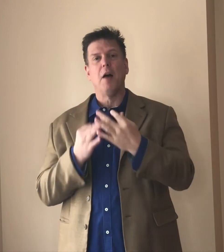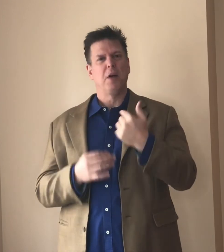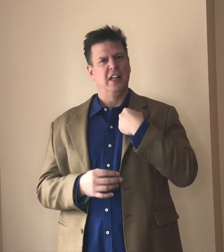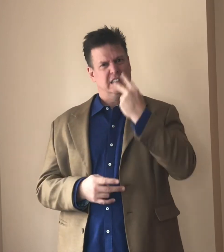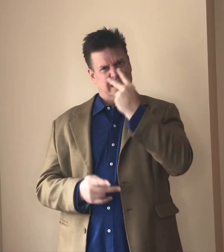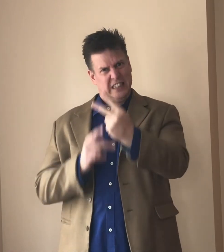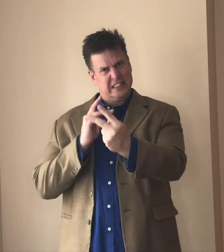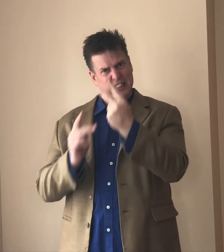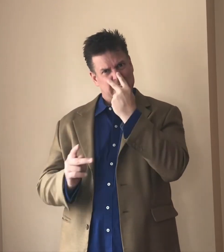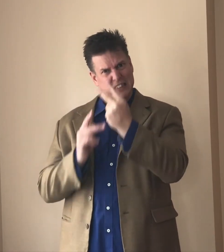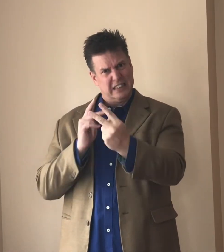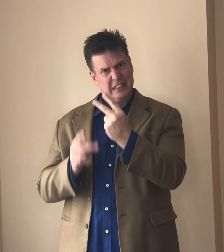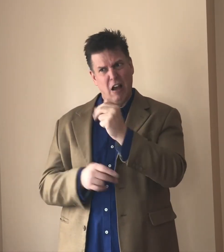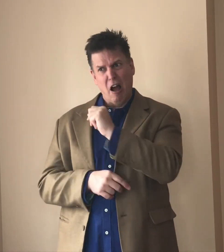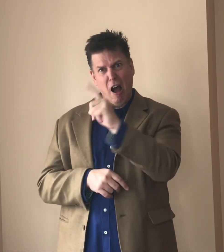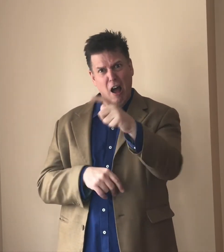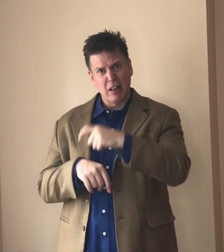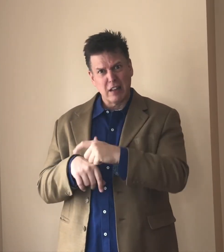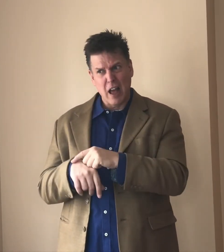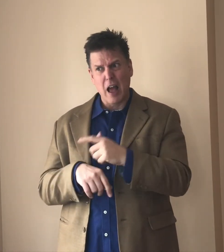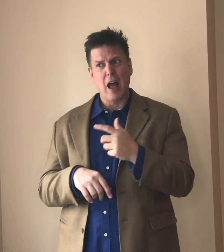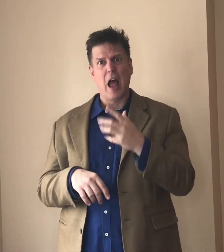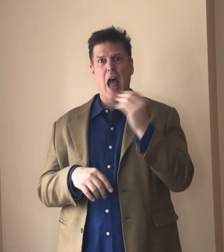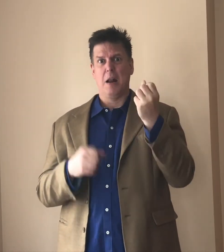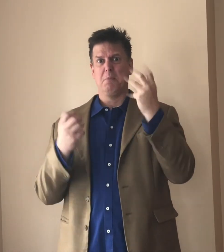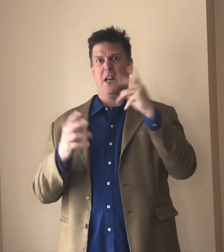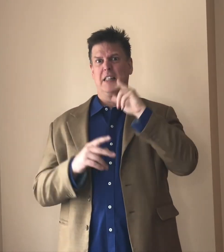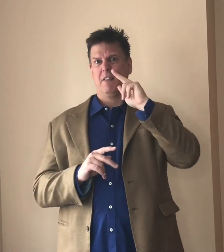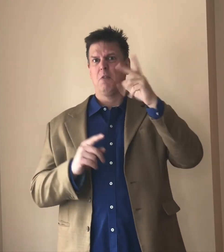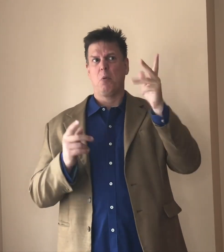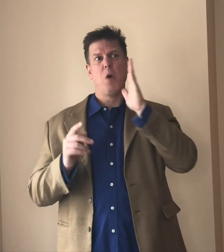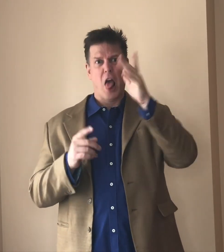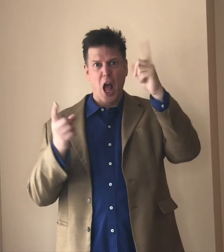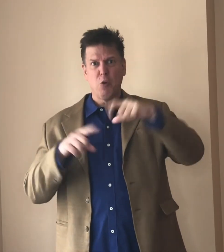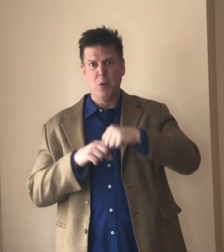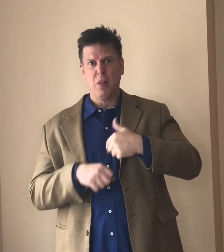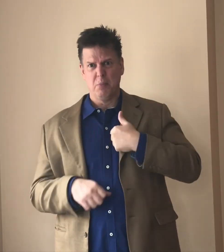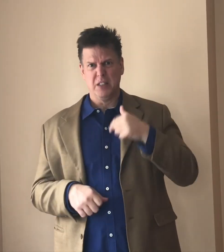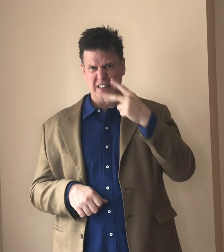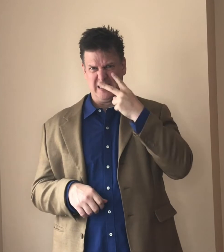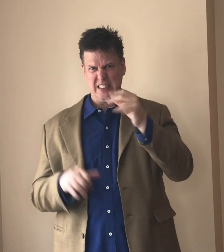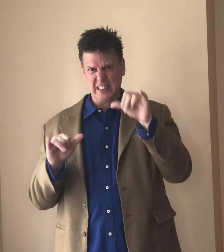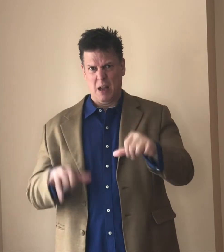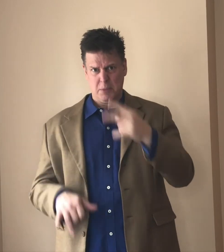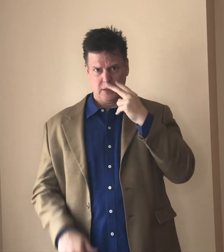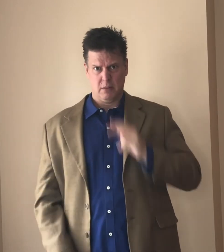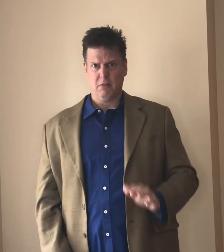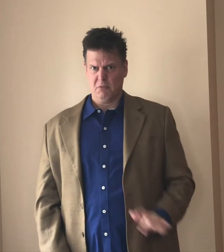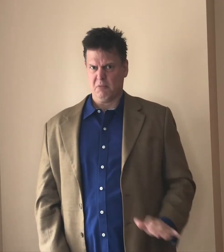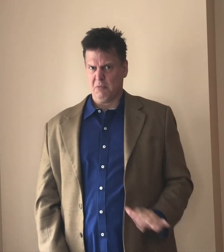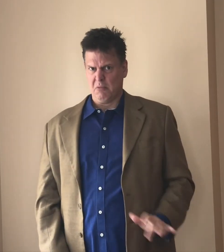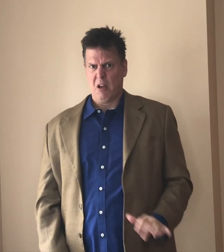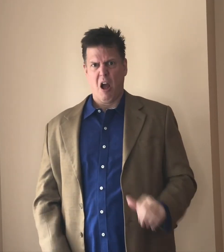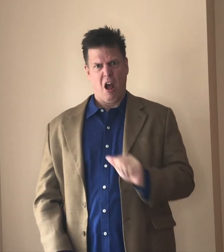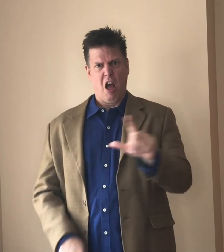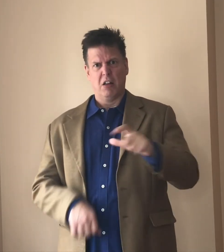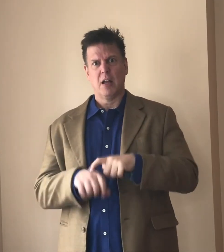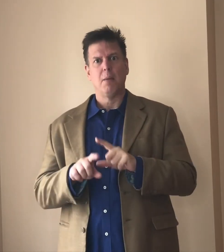deaf family, seeing it all the time, knowing that it existed. I'm sure many deaf people would agree that it exists, but how